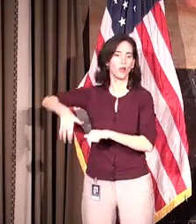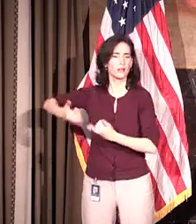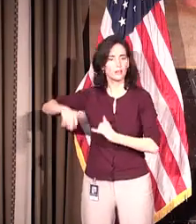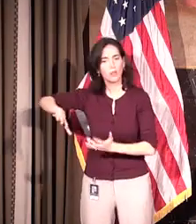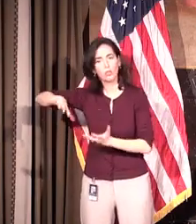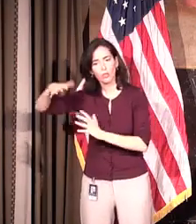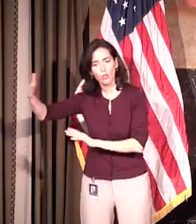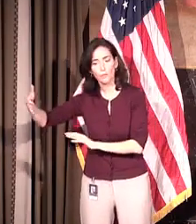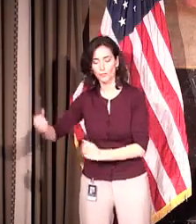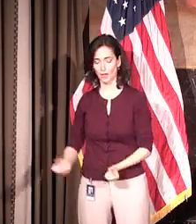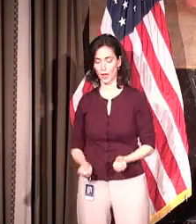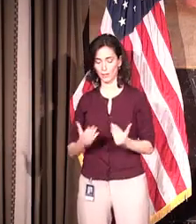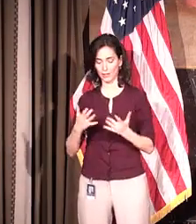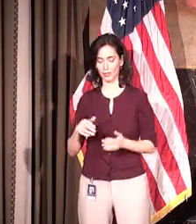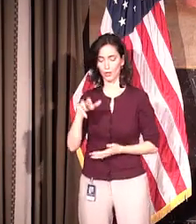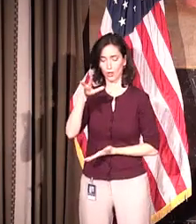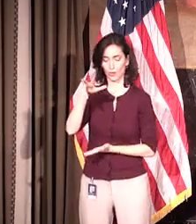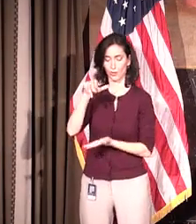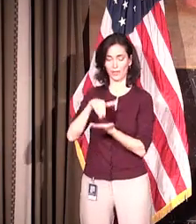total.